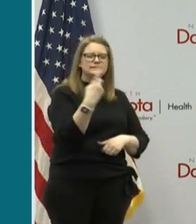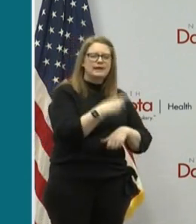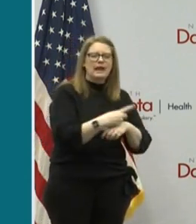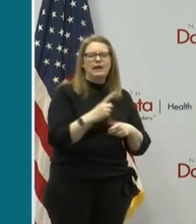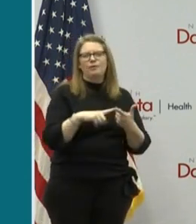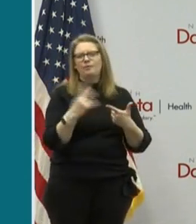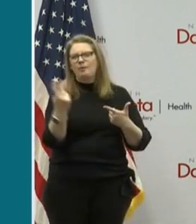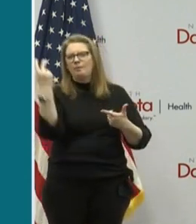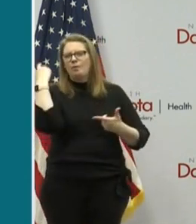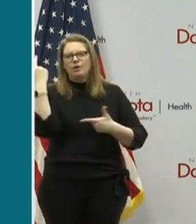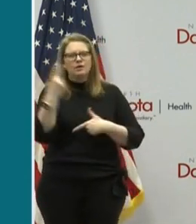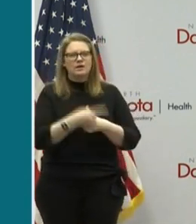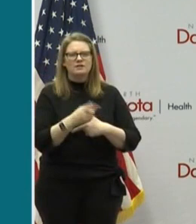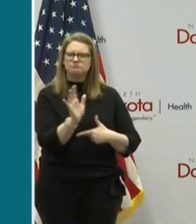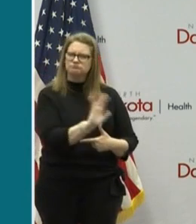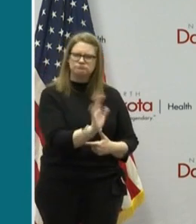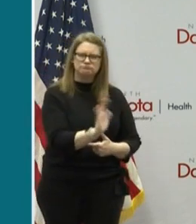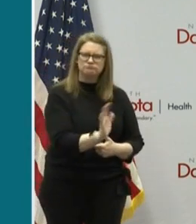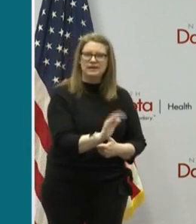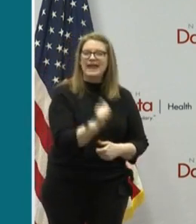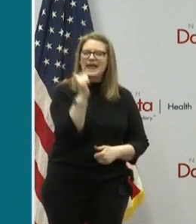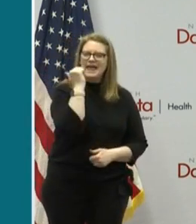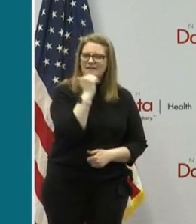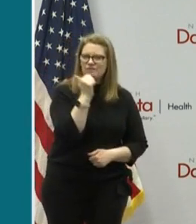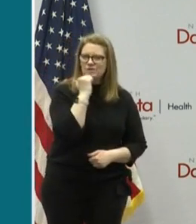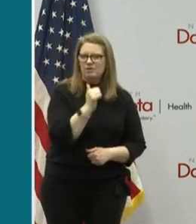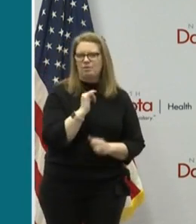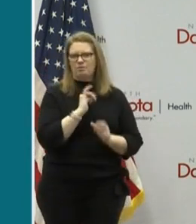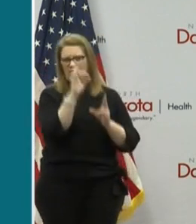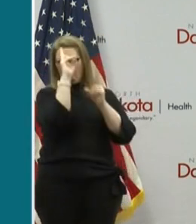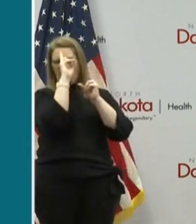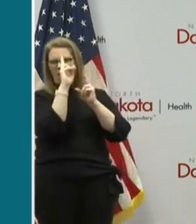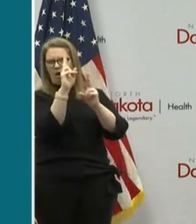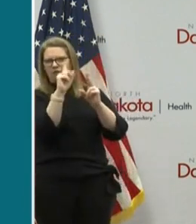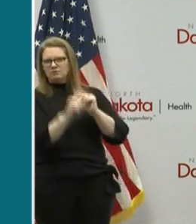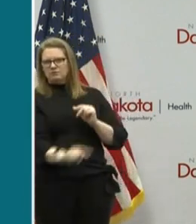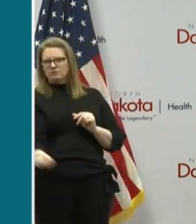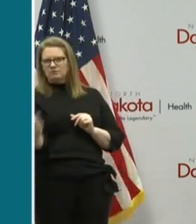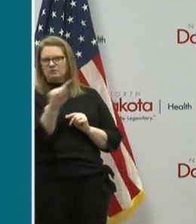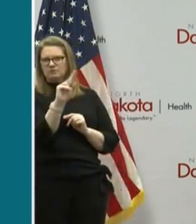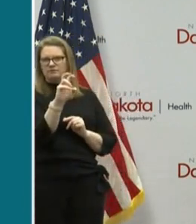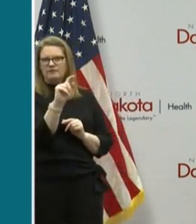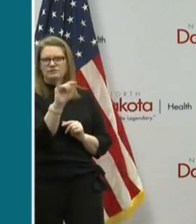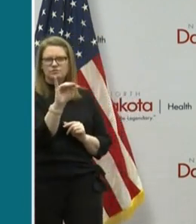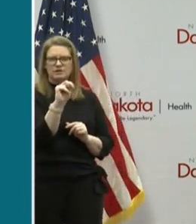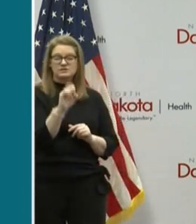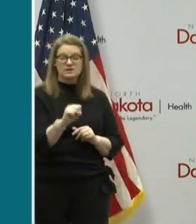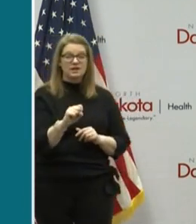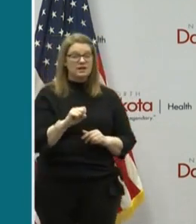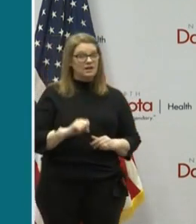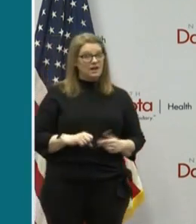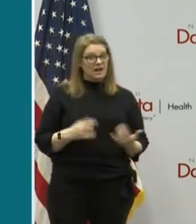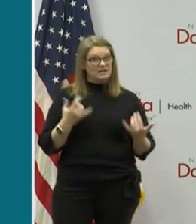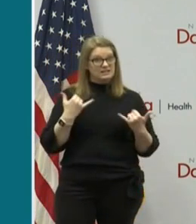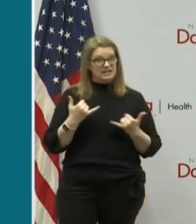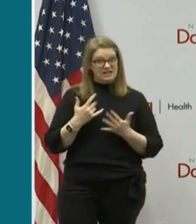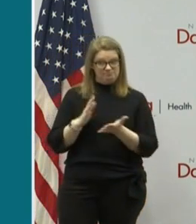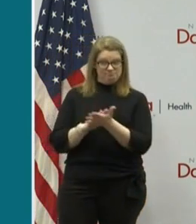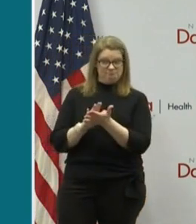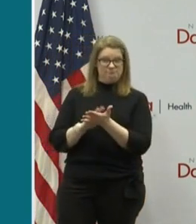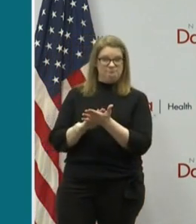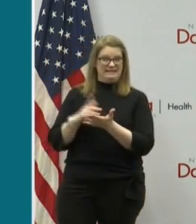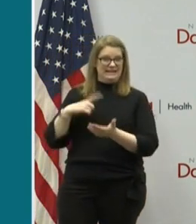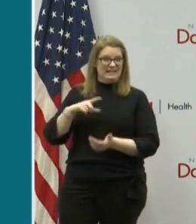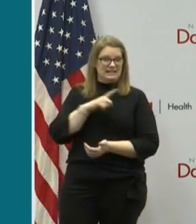Day or other days like that. We want to make sure we're doing this every day. And then from that, I want to say thanks to our legislature, because last year,